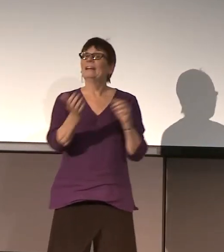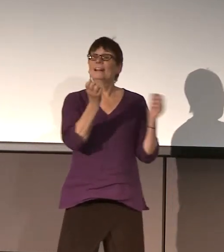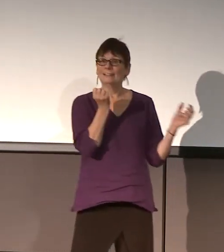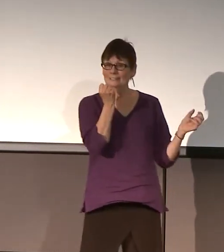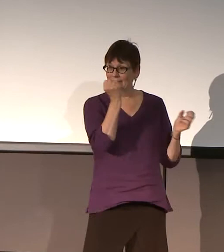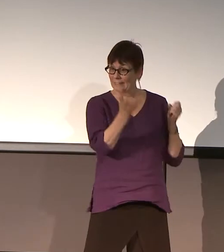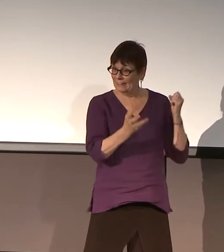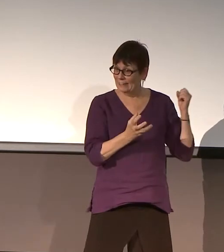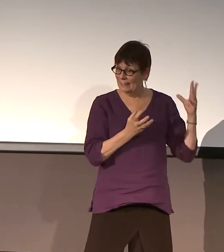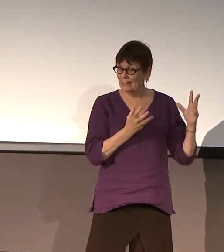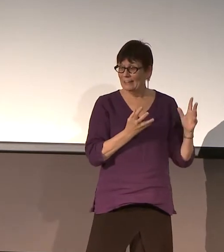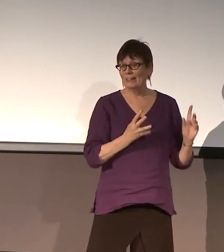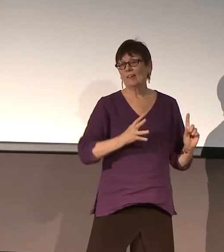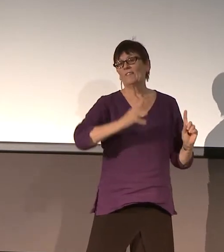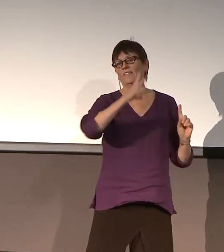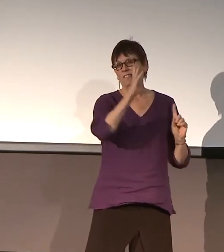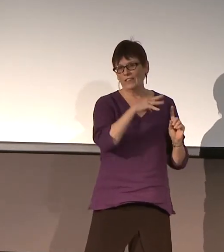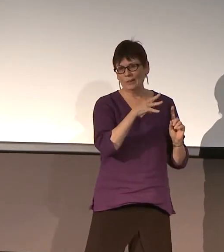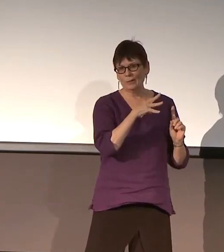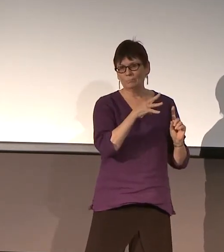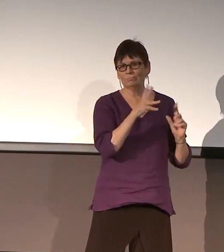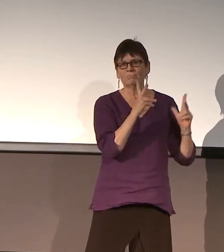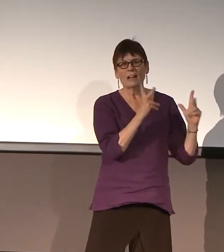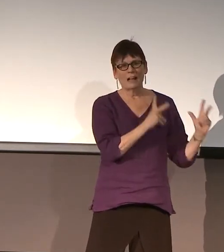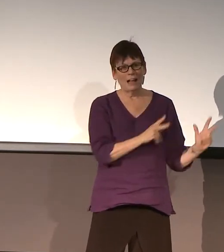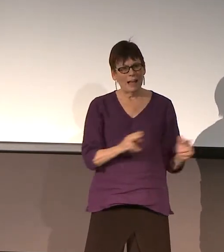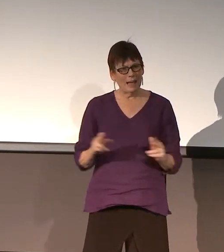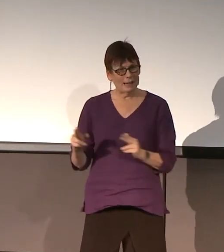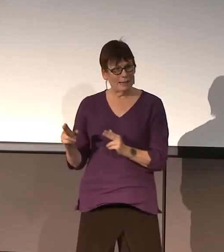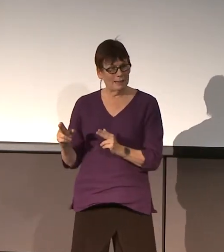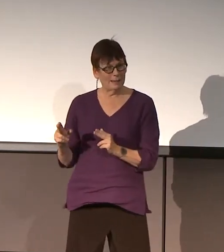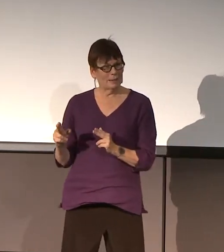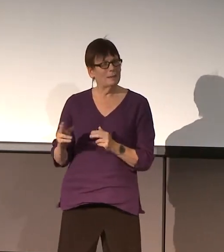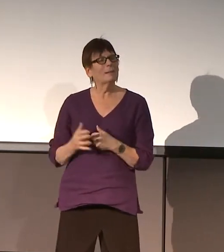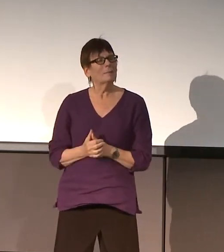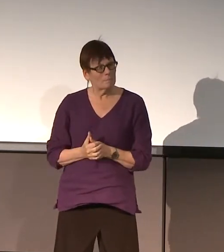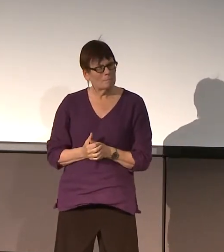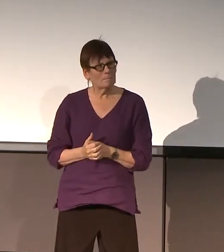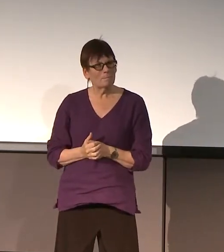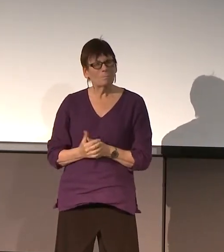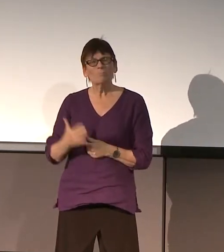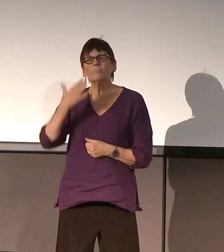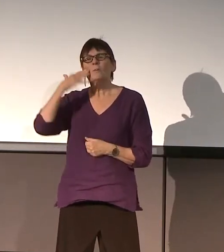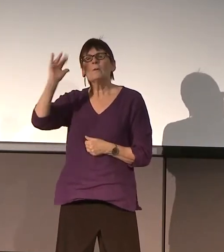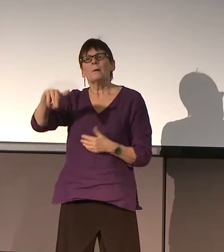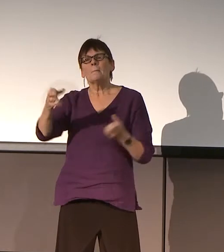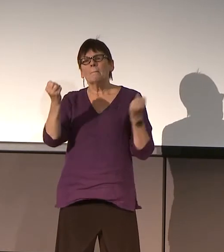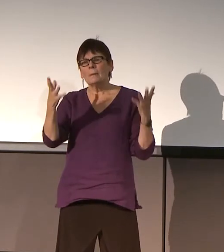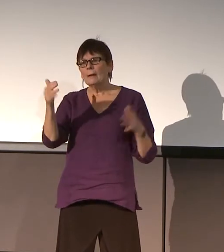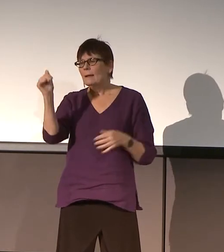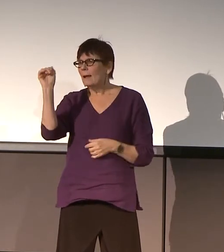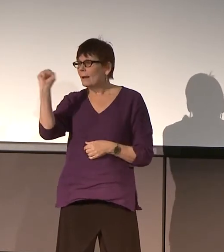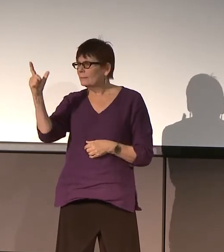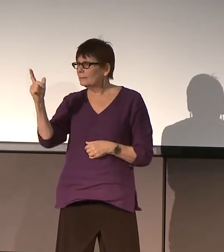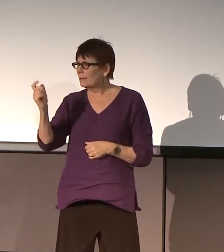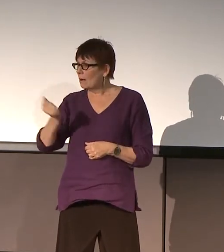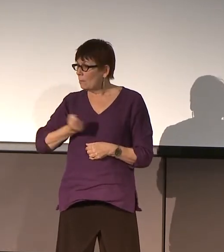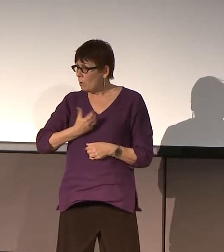translated it into ASL and then signed it on video. We edited that material and created a